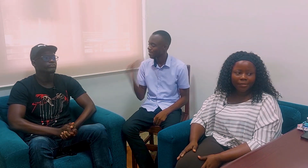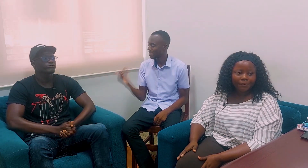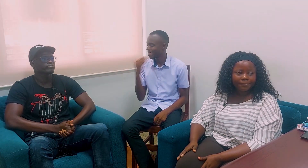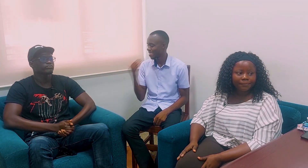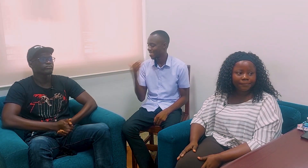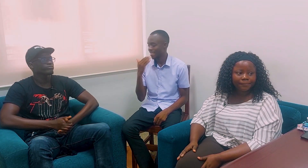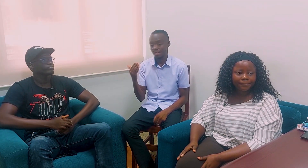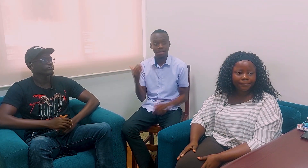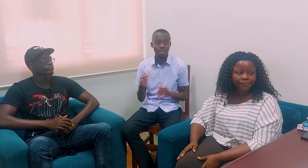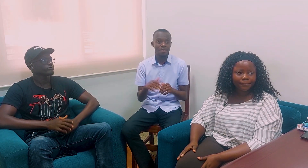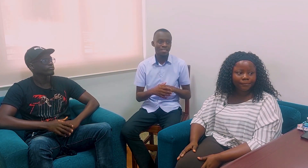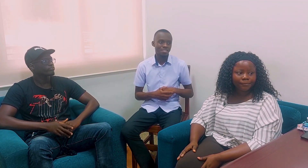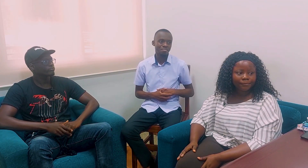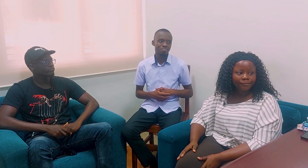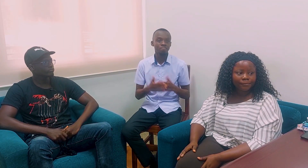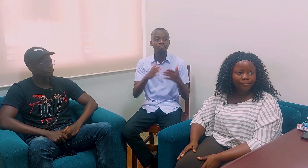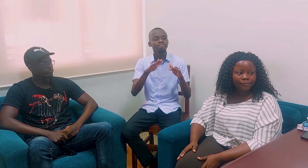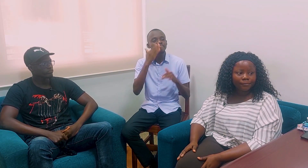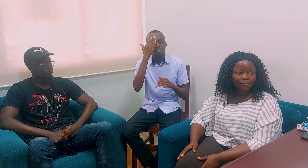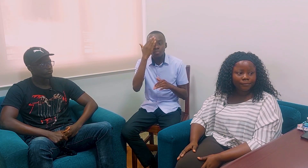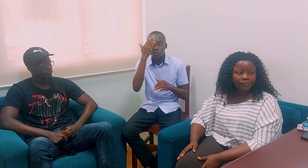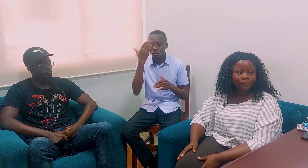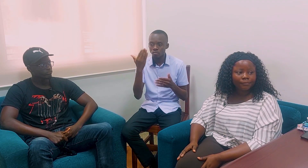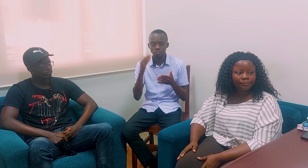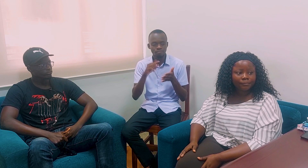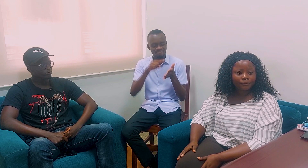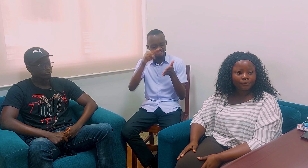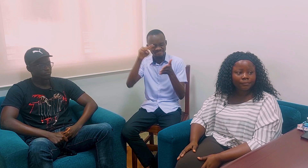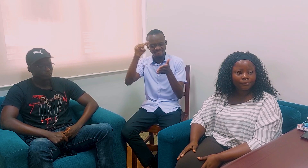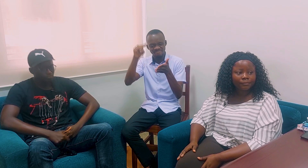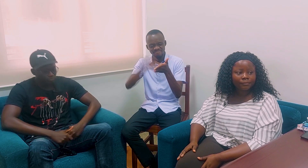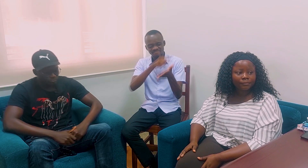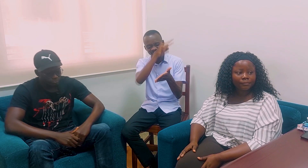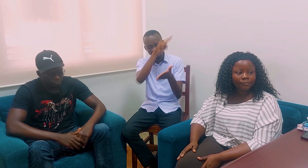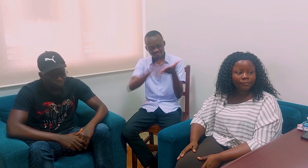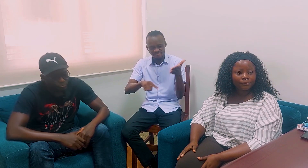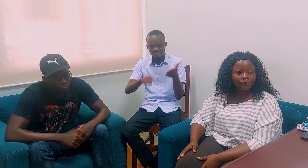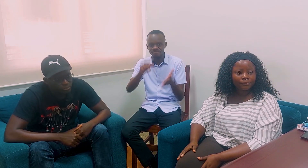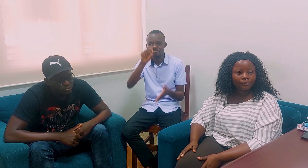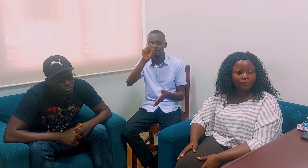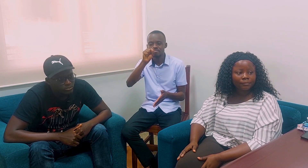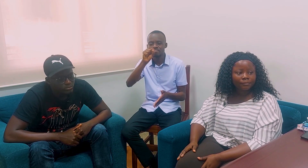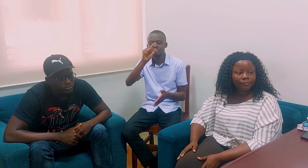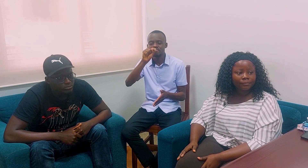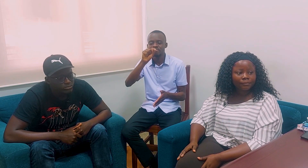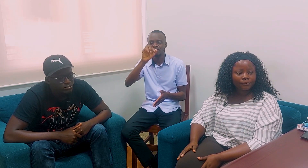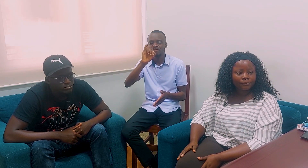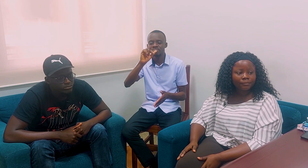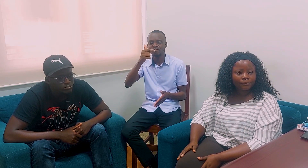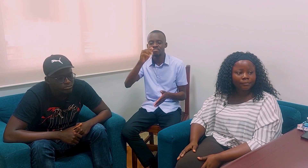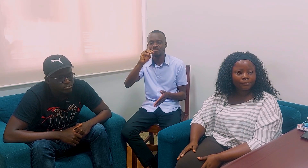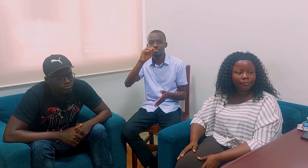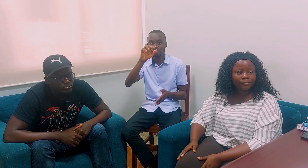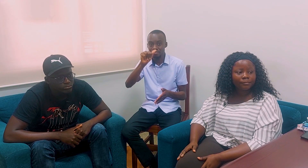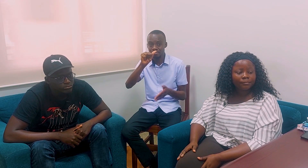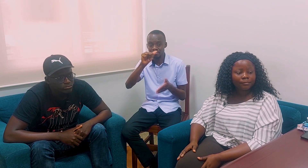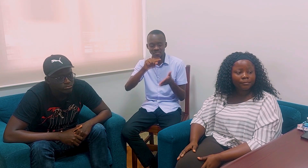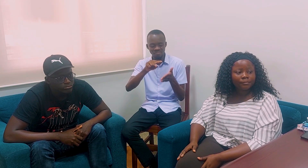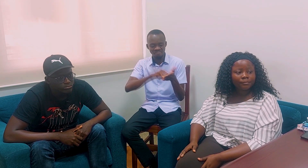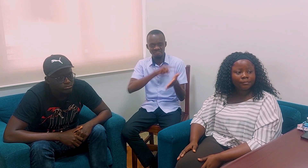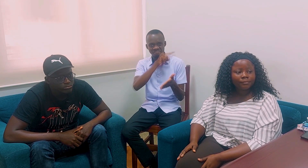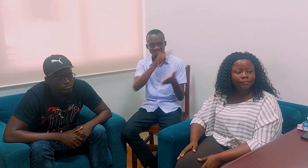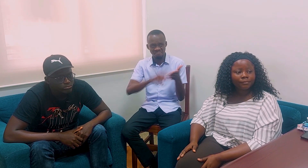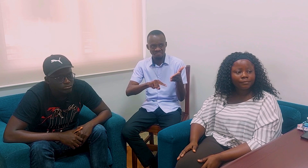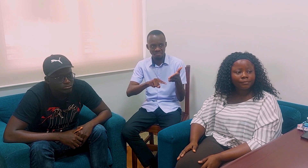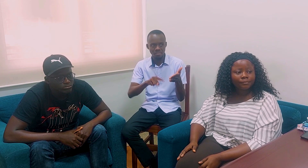So piggybacking off the idea of stigma, we've through the survey and discussions as